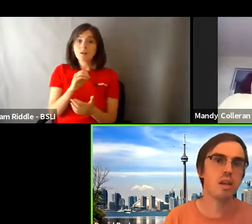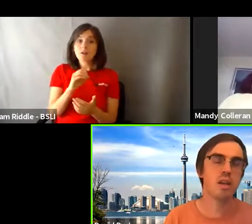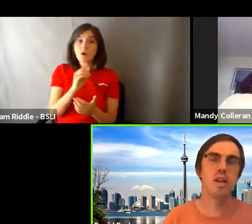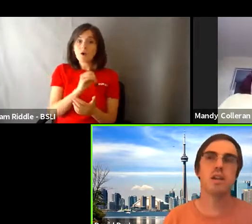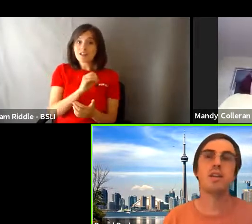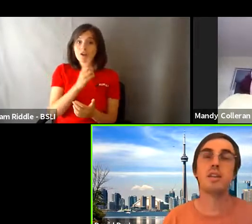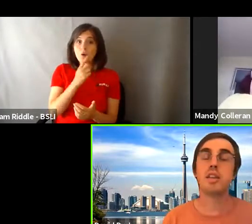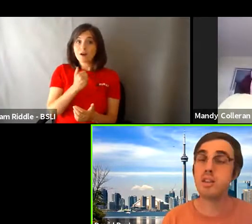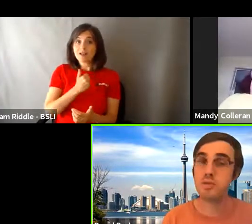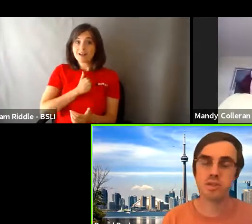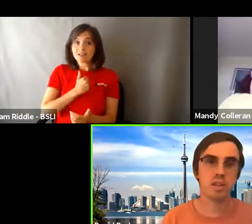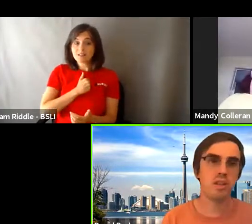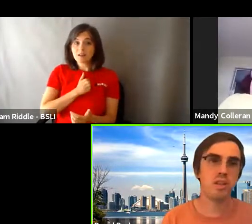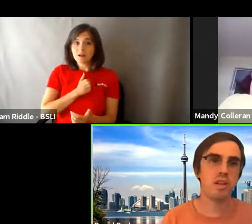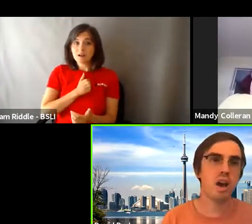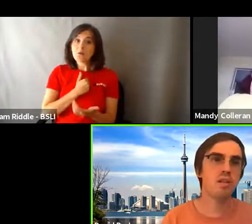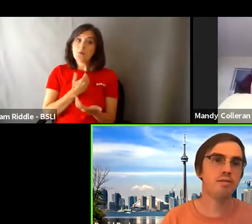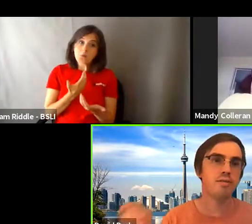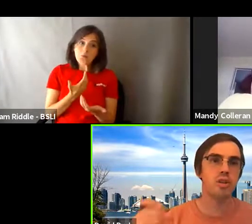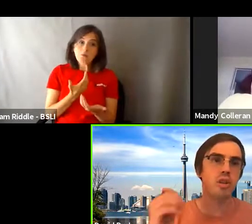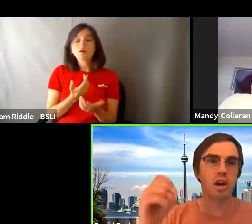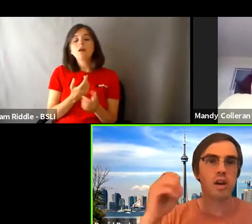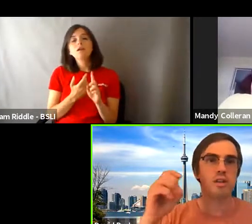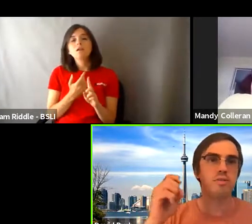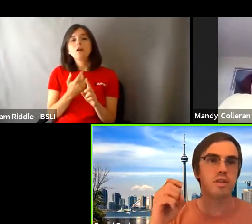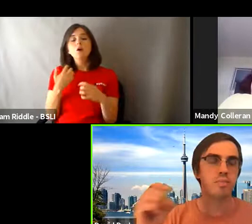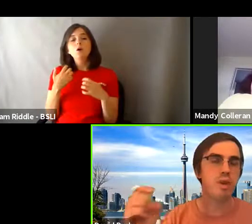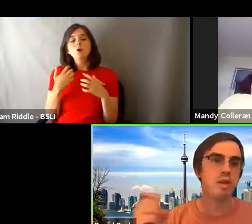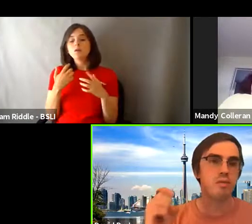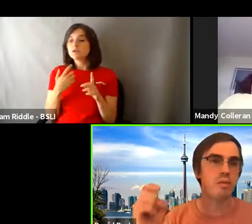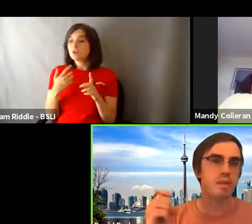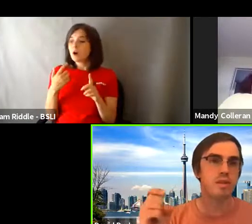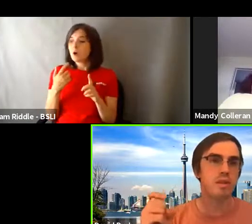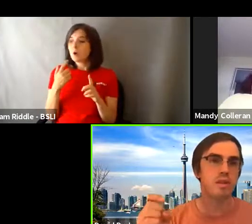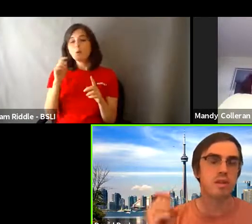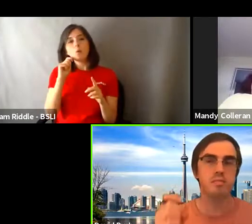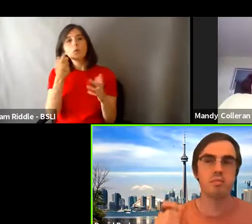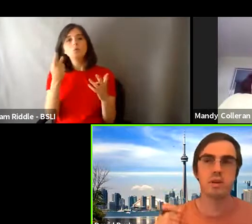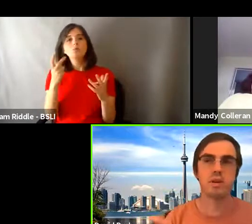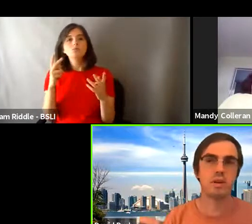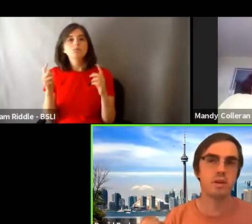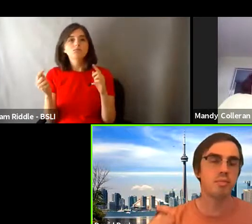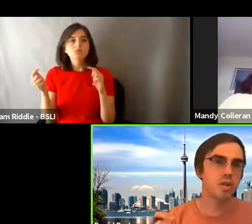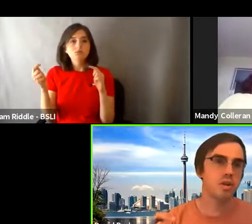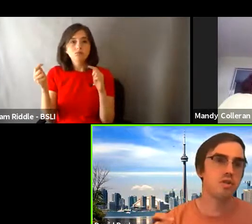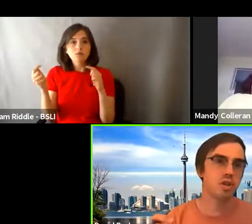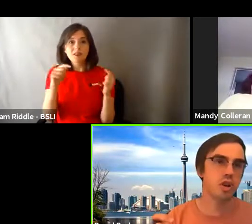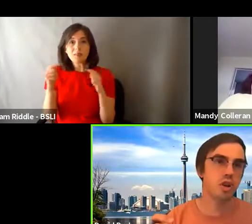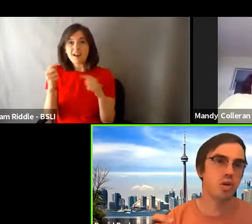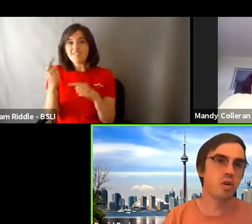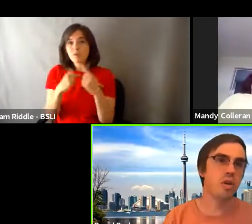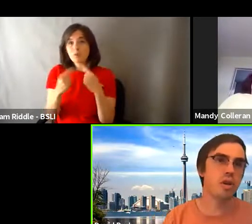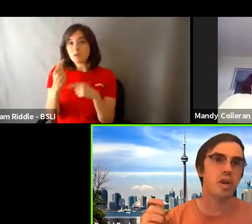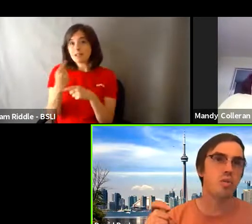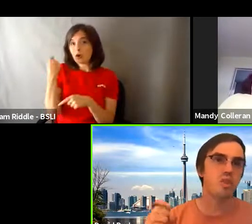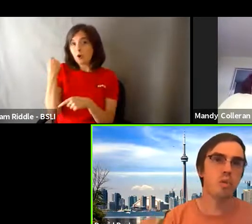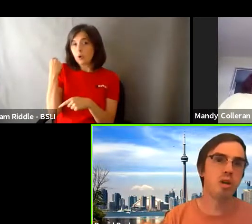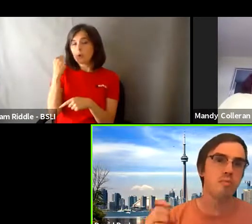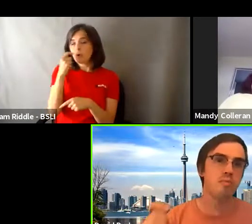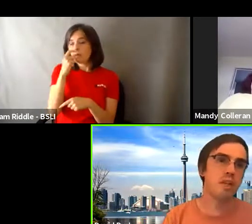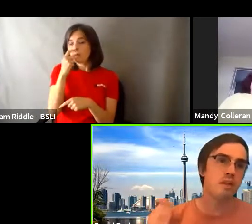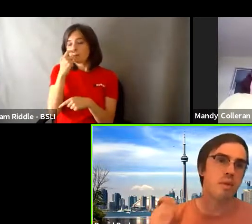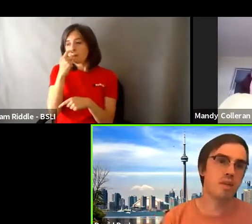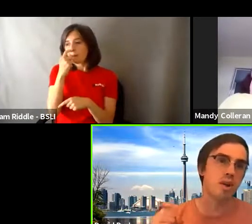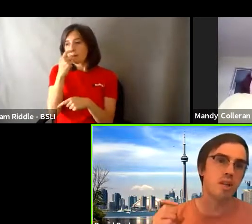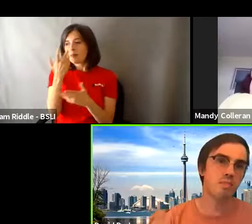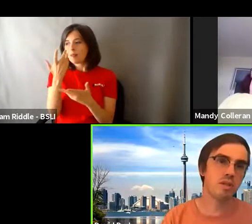Canada. Interestingly enough, during the height of the debate about basic income a couple of years ago, it was small